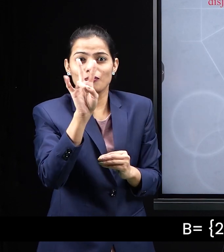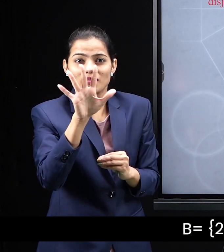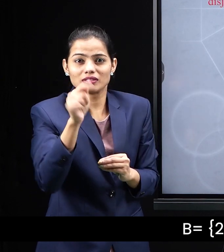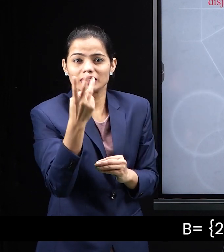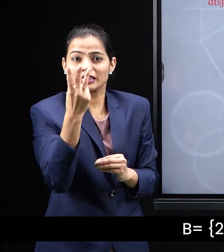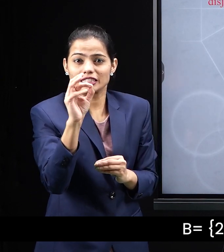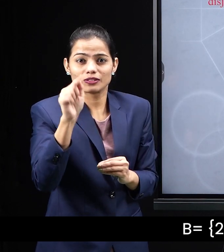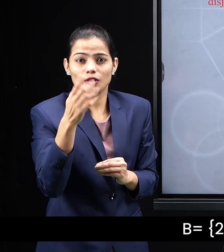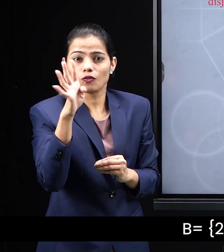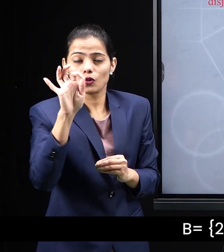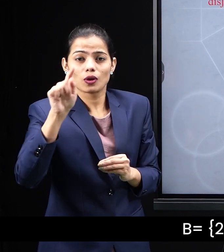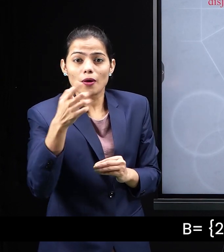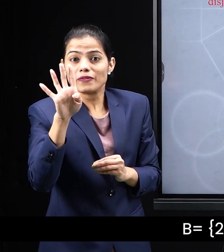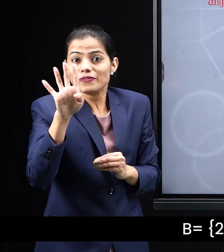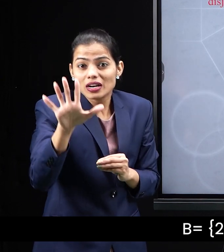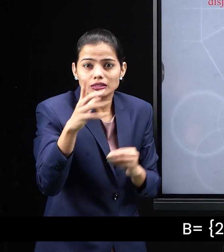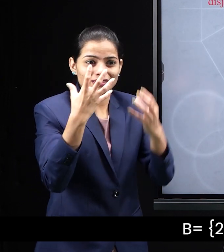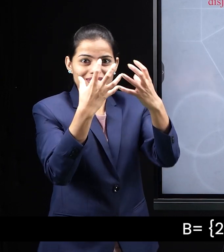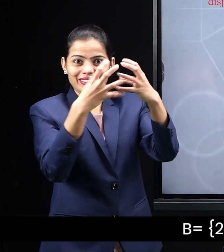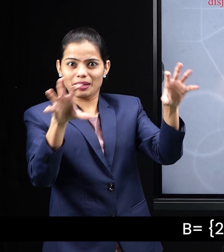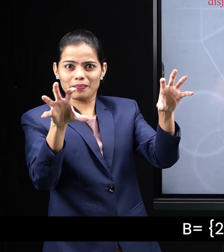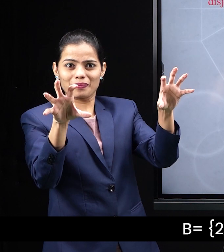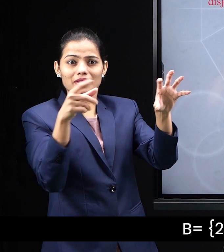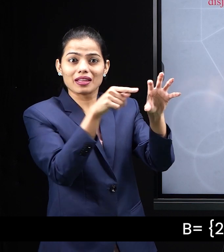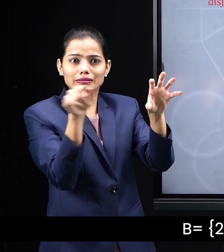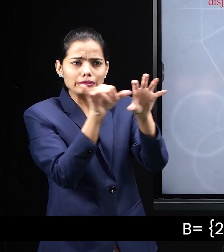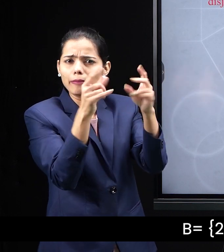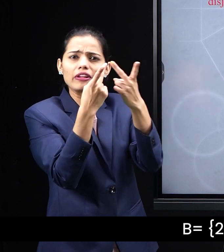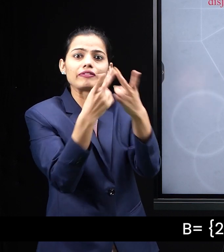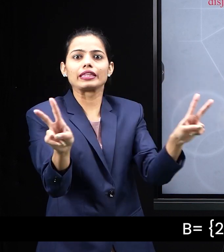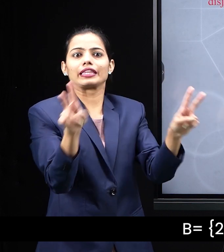to 25, 30, 40, 45 are disjoint sets.